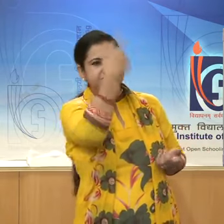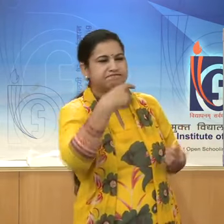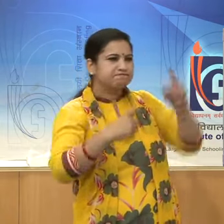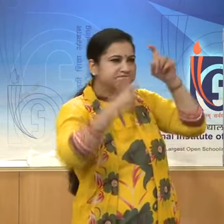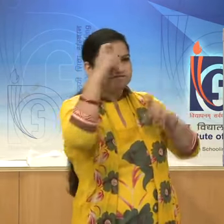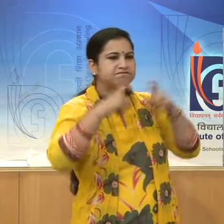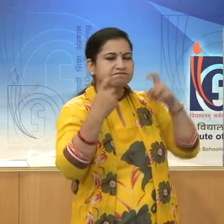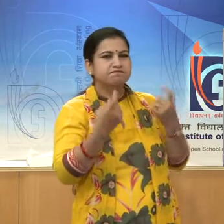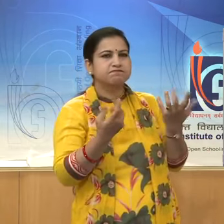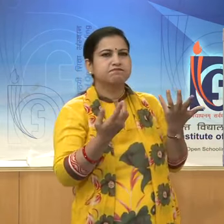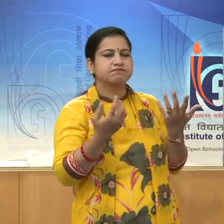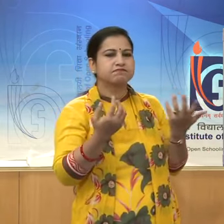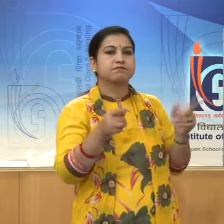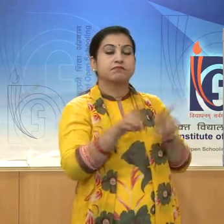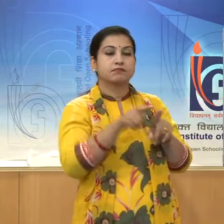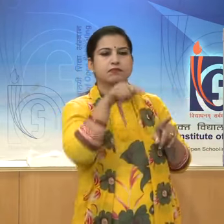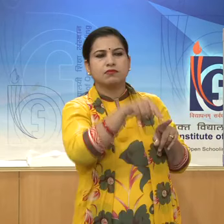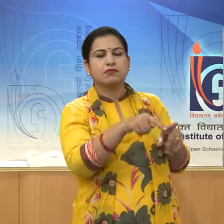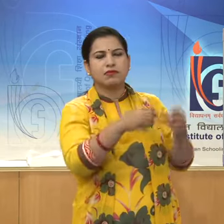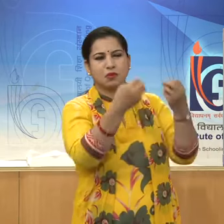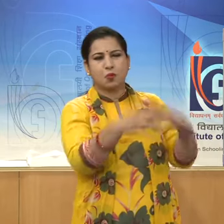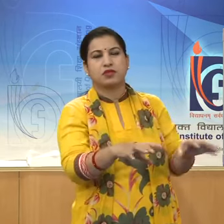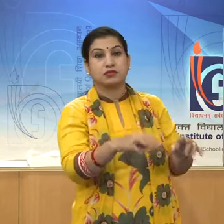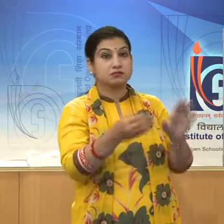impression that the painting depicted